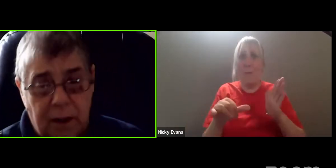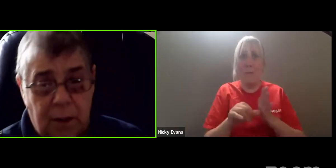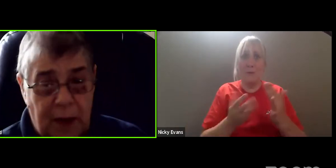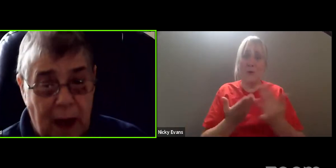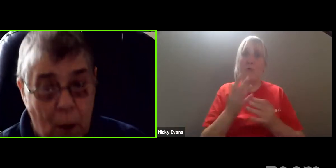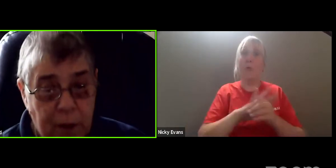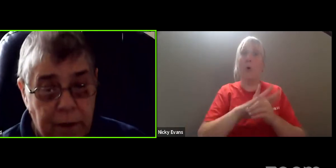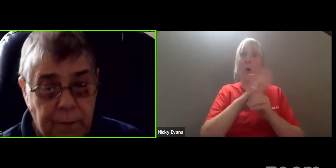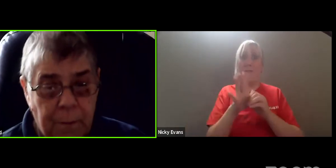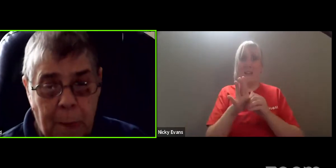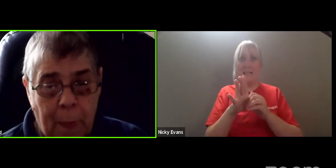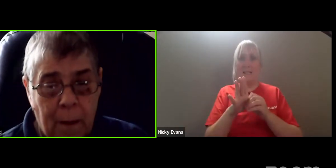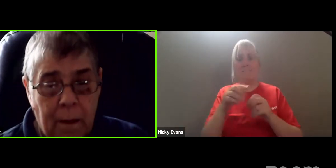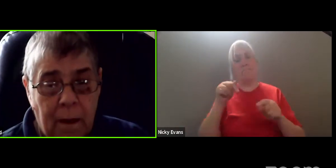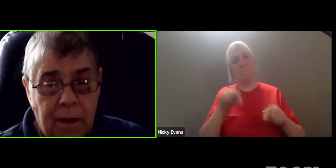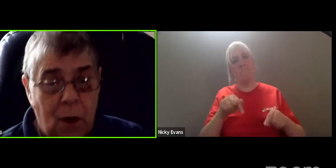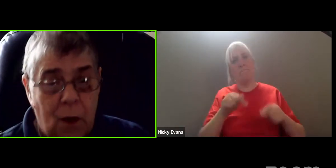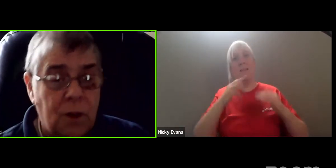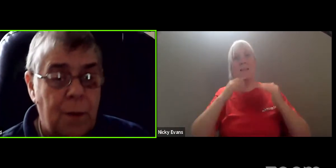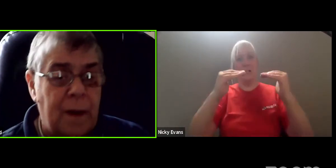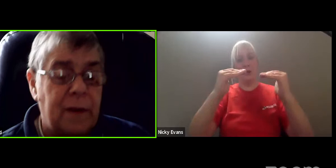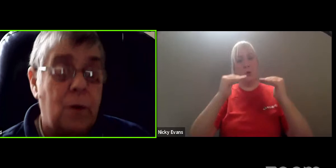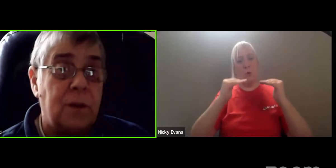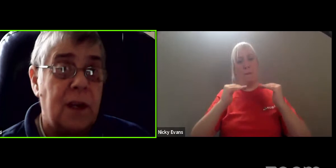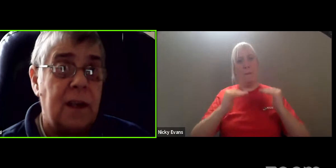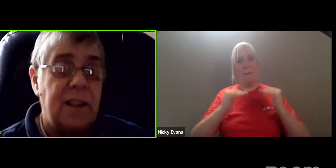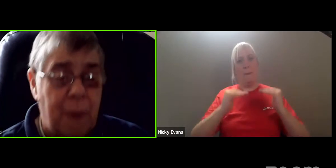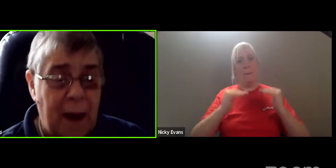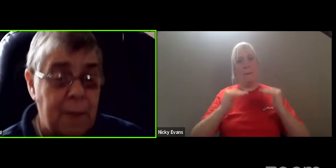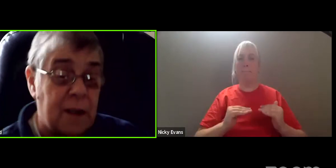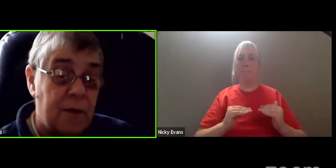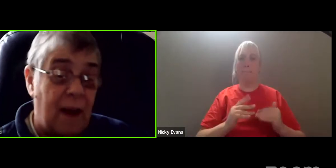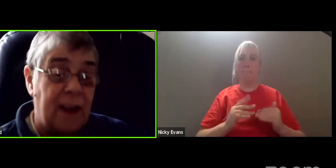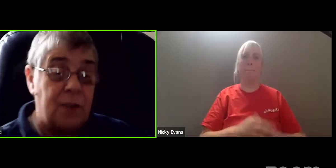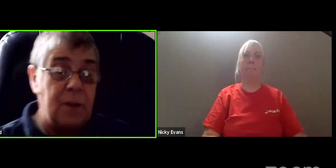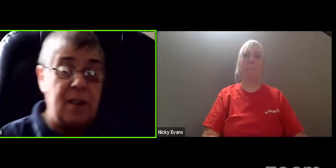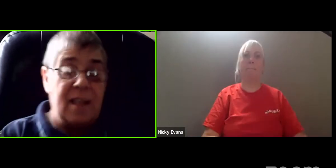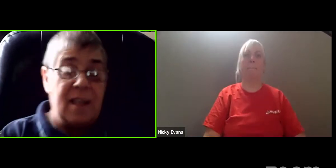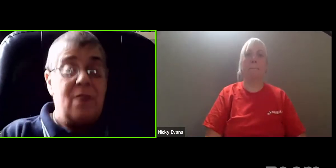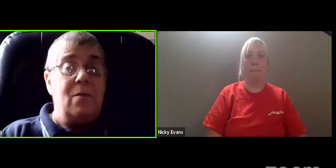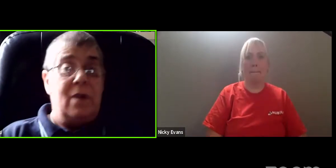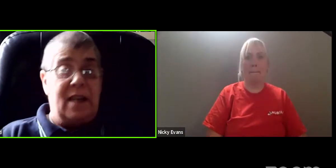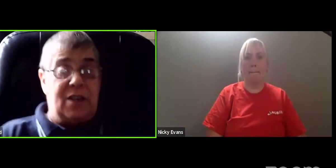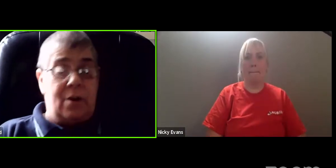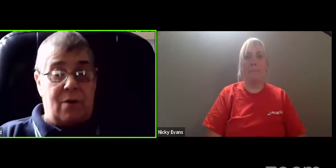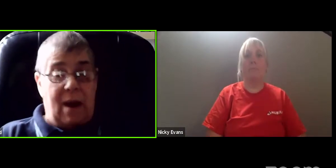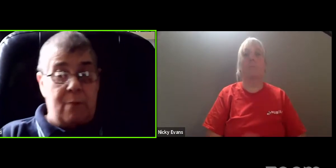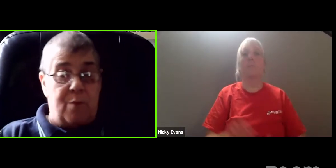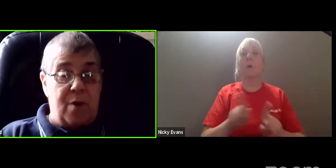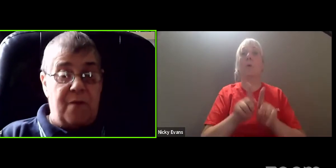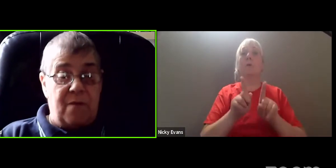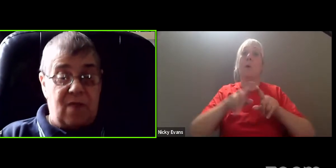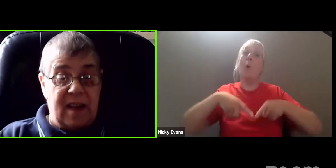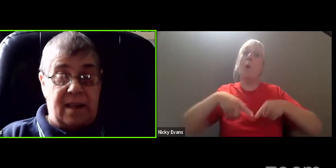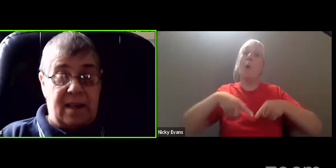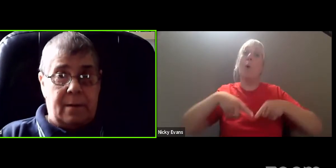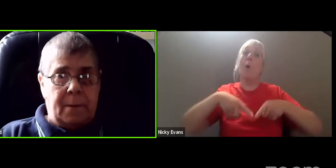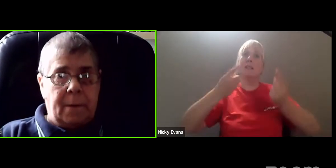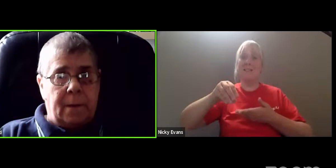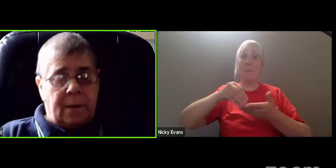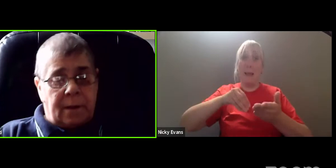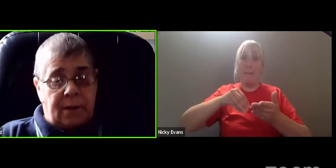needs to be lowered. The alternative payment arrangements, there's issues around proof of